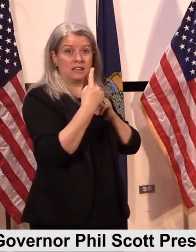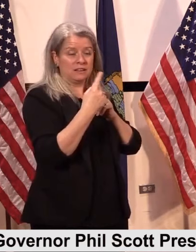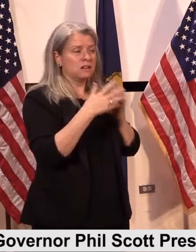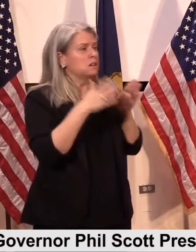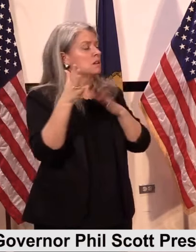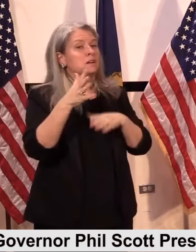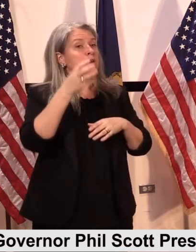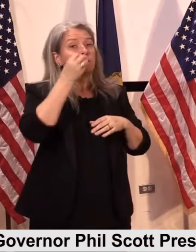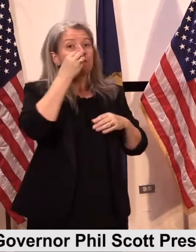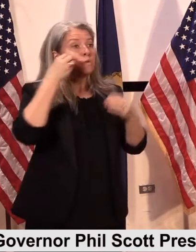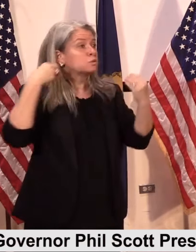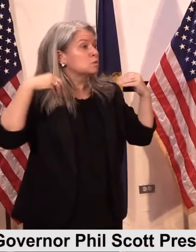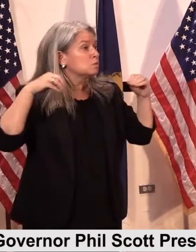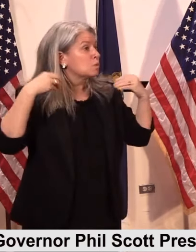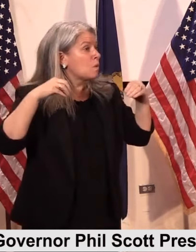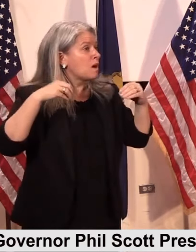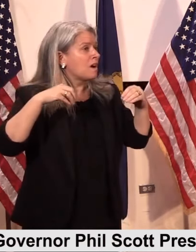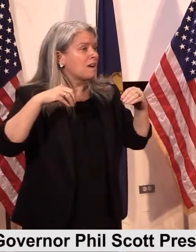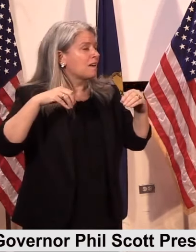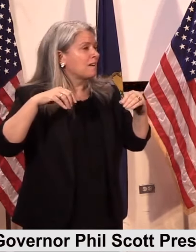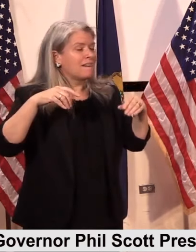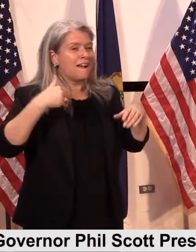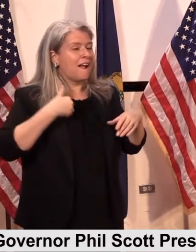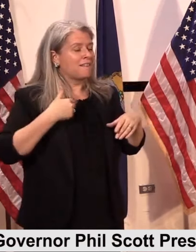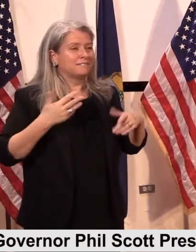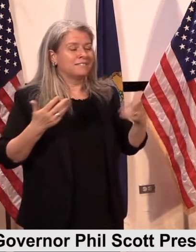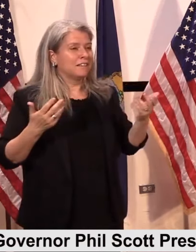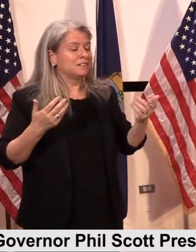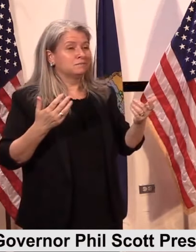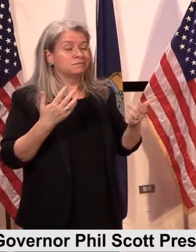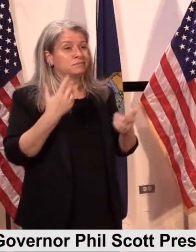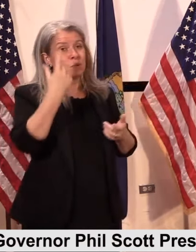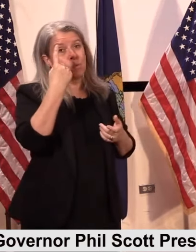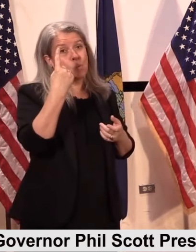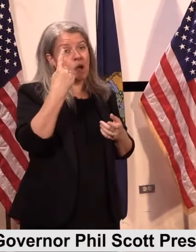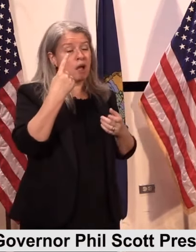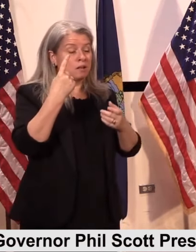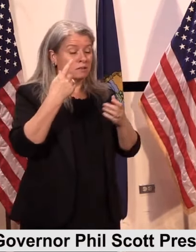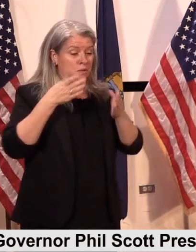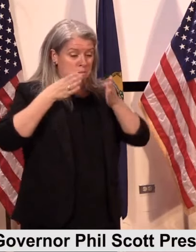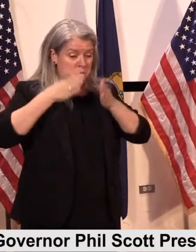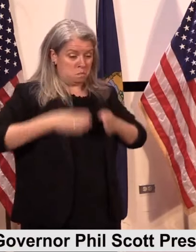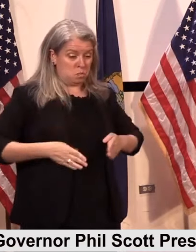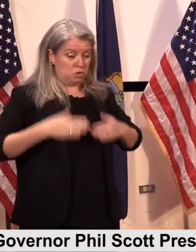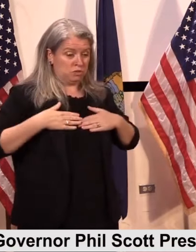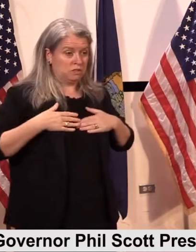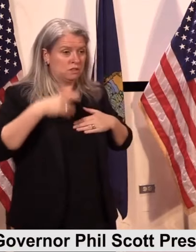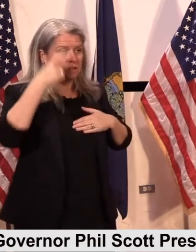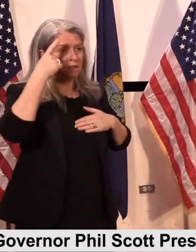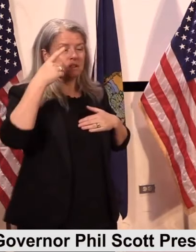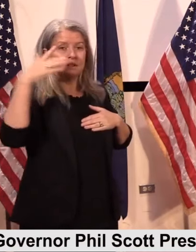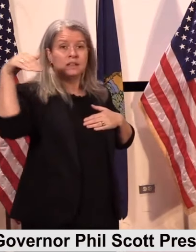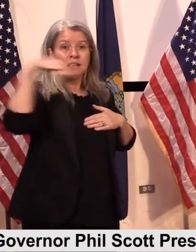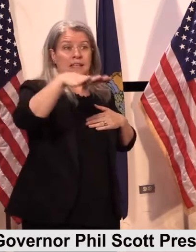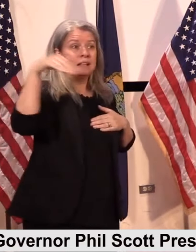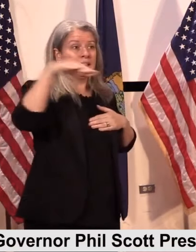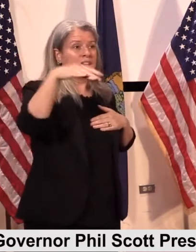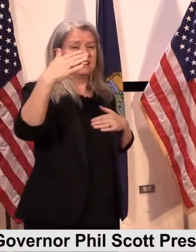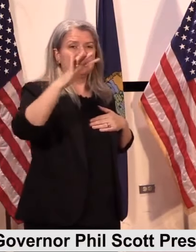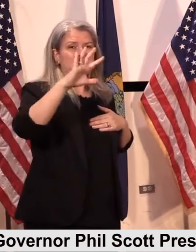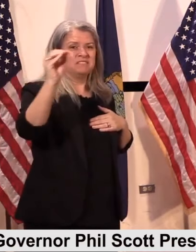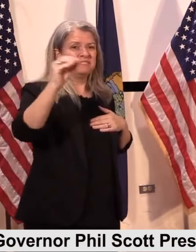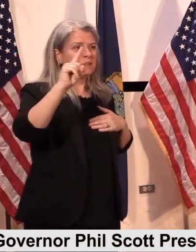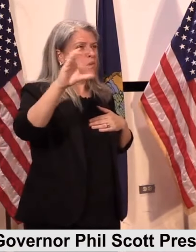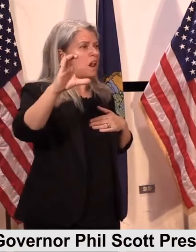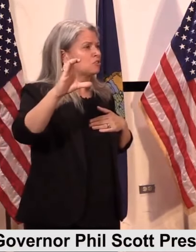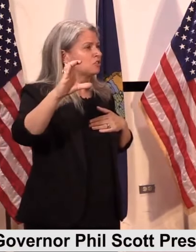have probably one person for every 50 or 100 people who come through the store.